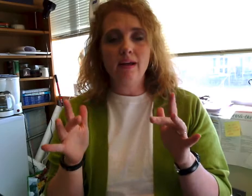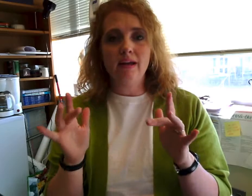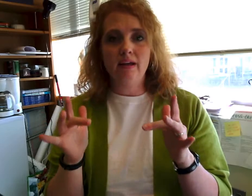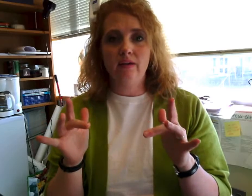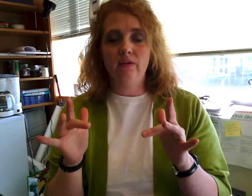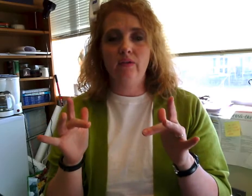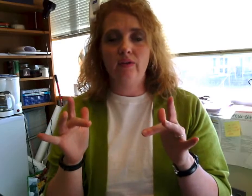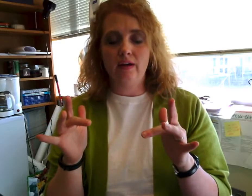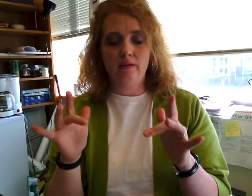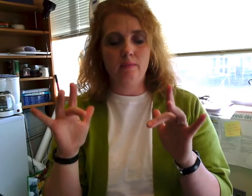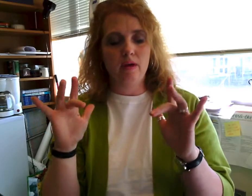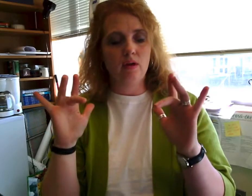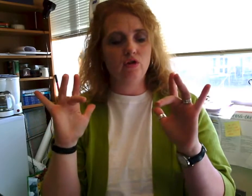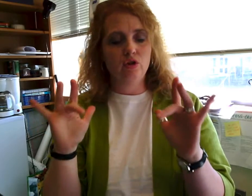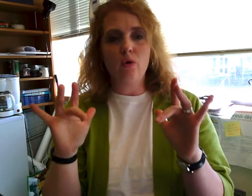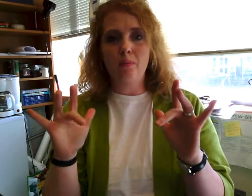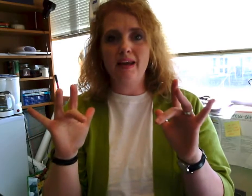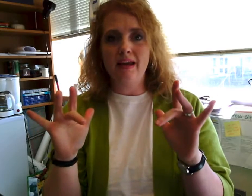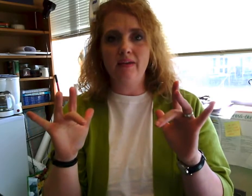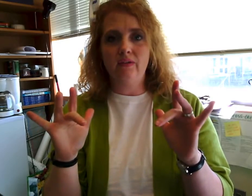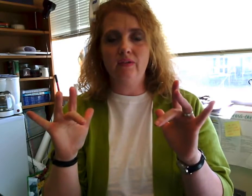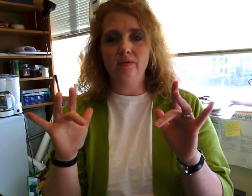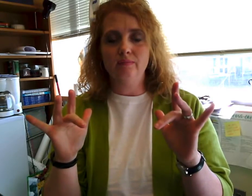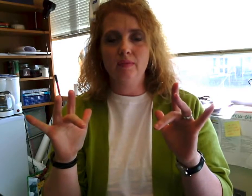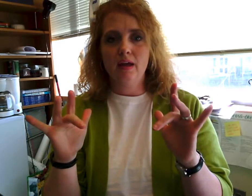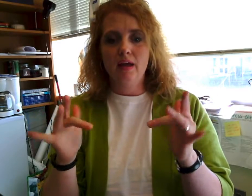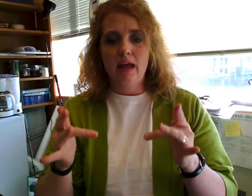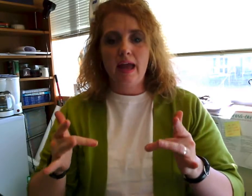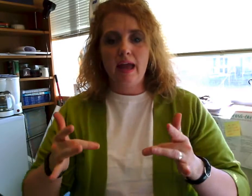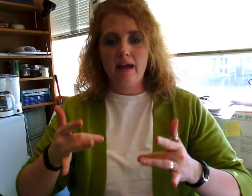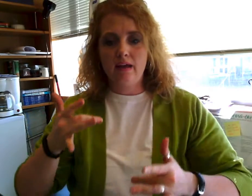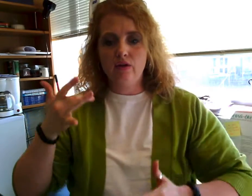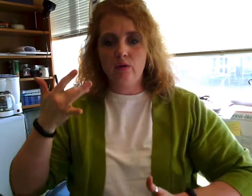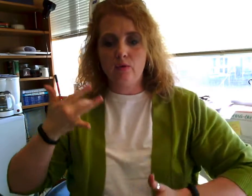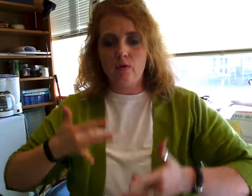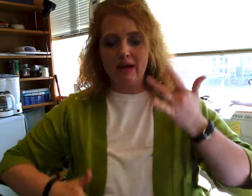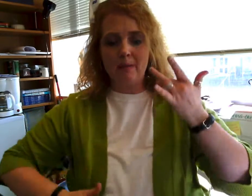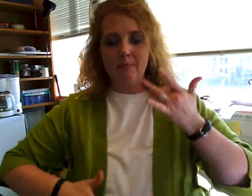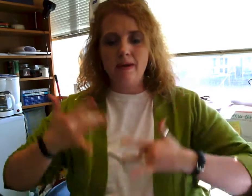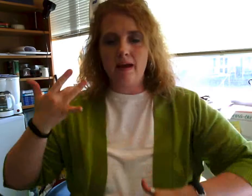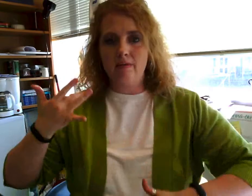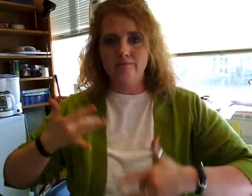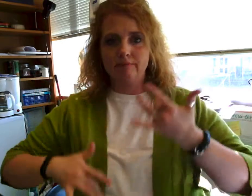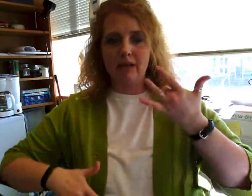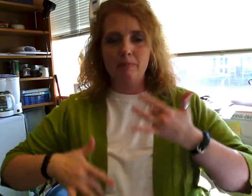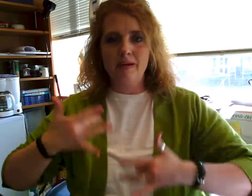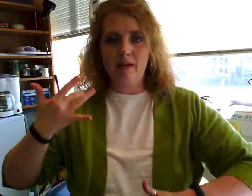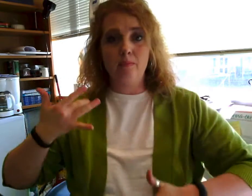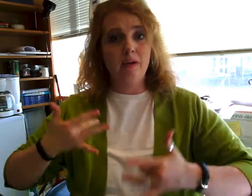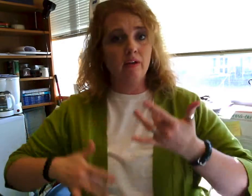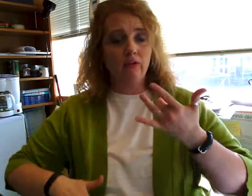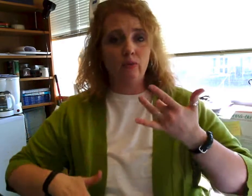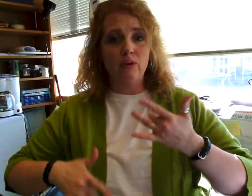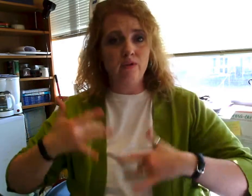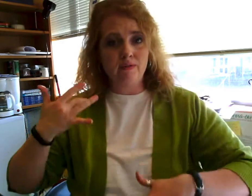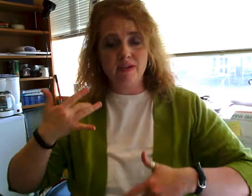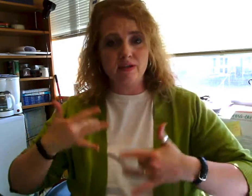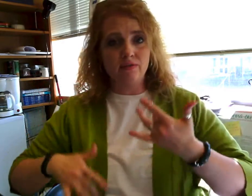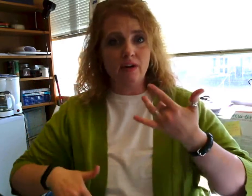one is 2 open 8s. And you're going up and down, because when you have